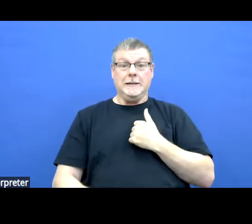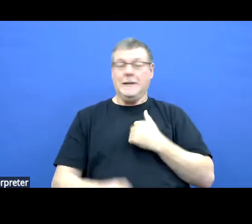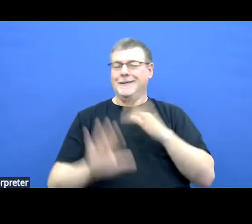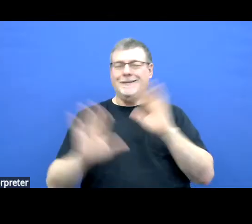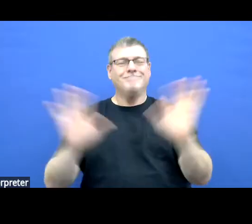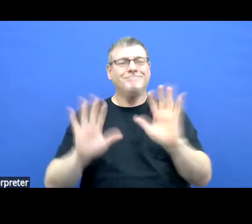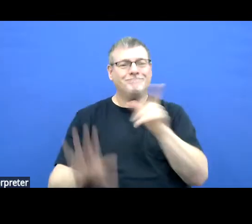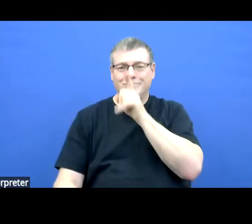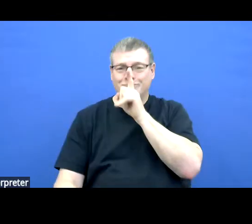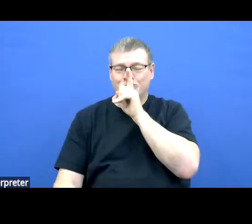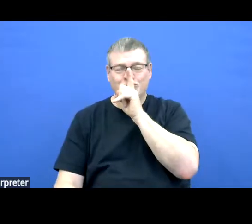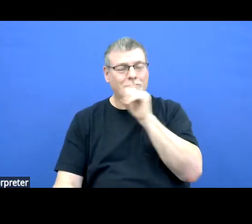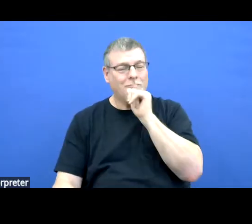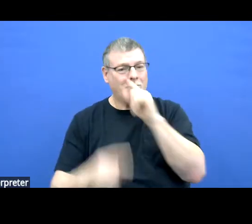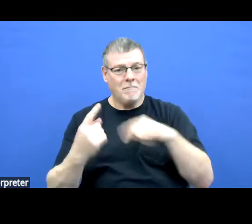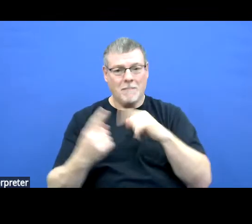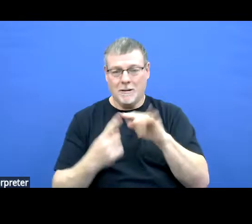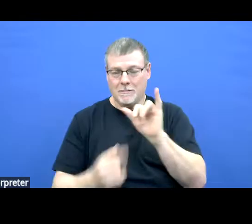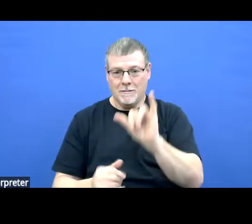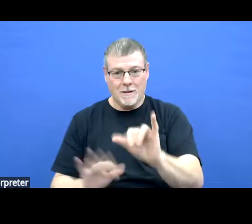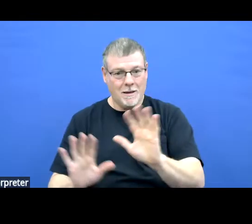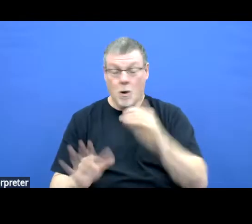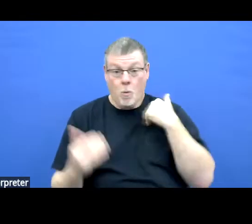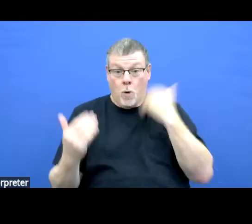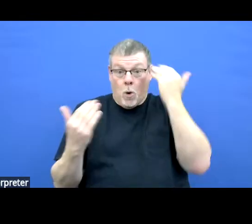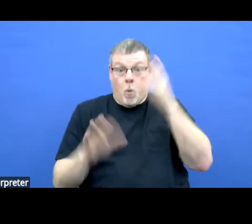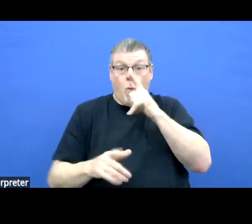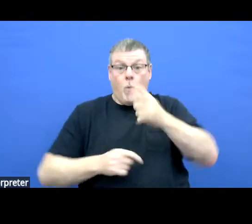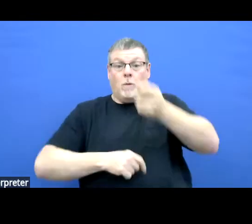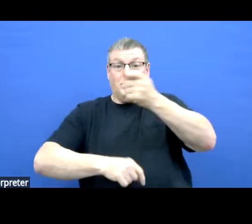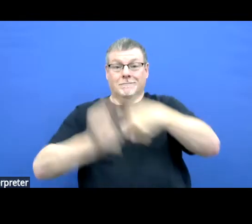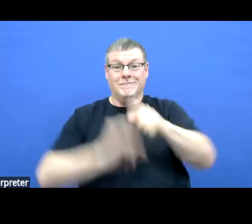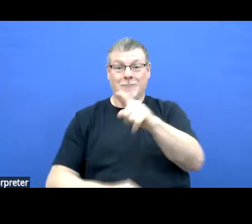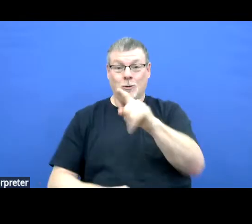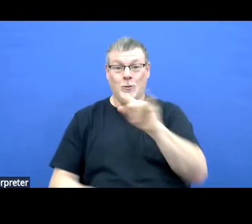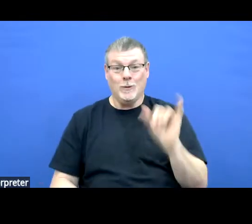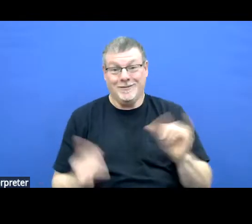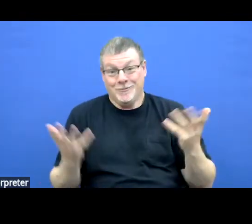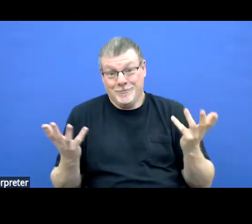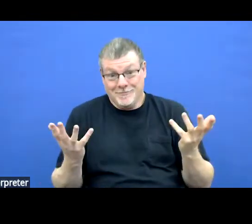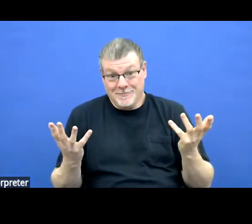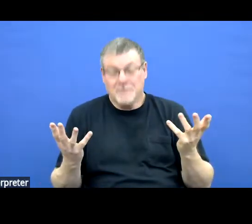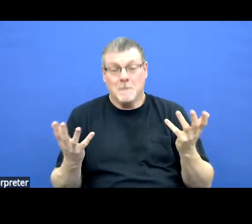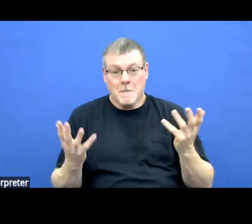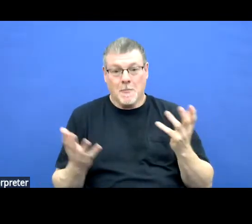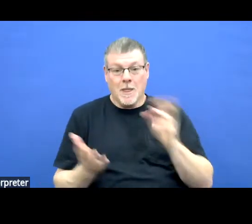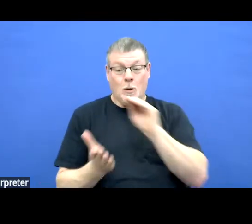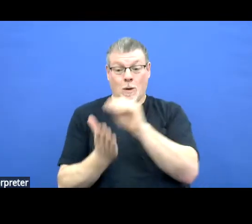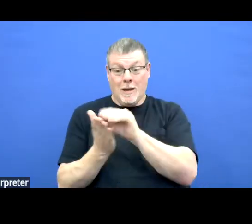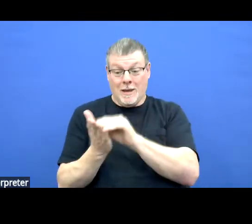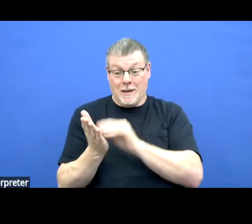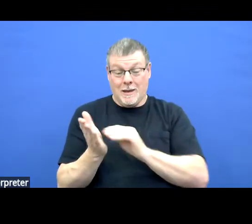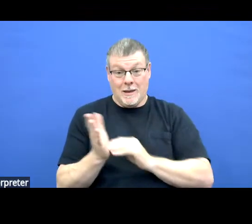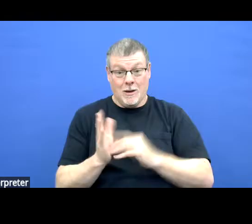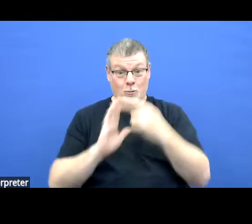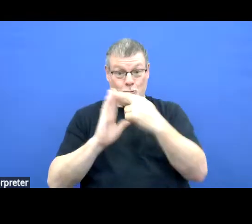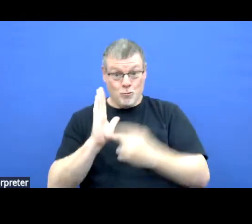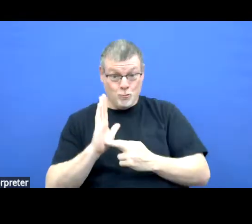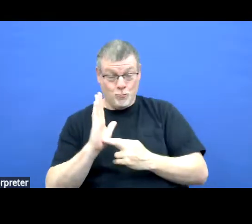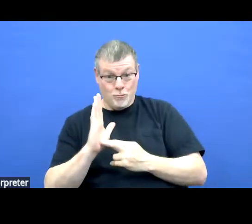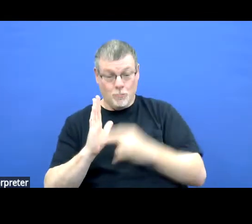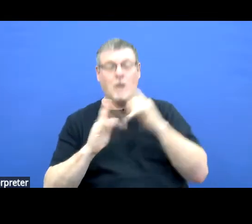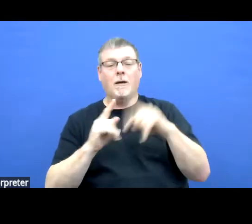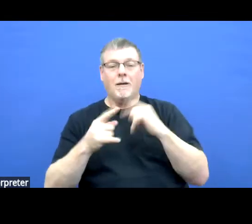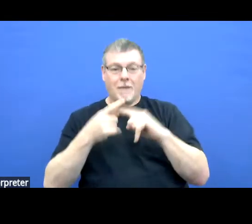about that. We don't know who's going to take over after you either. So by putting those conditions on there, then if the